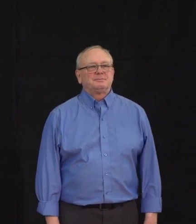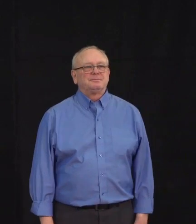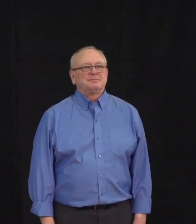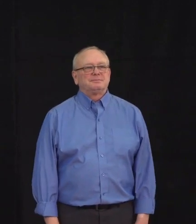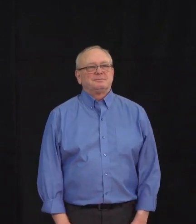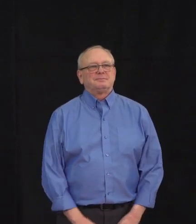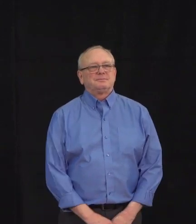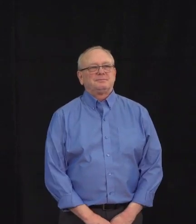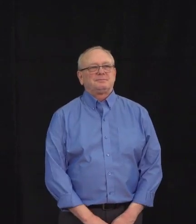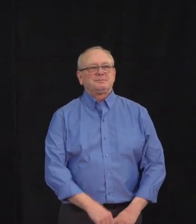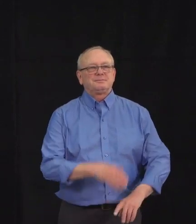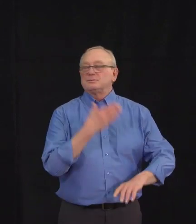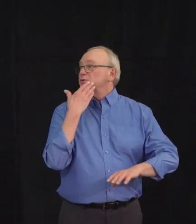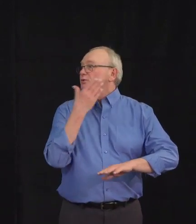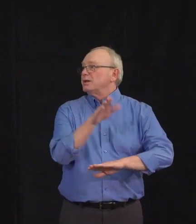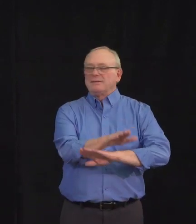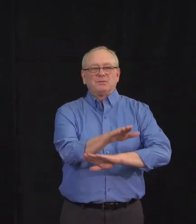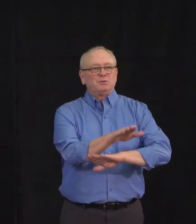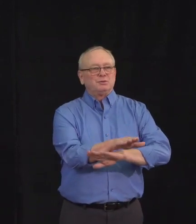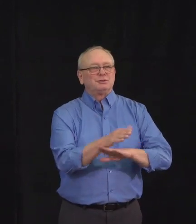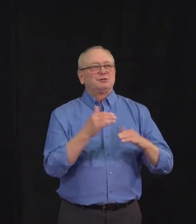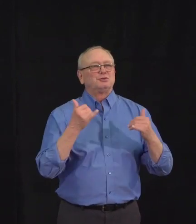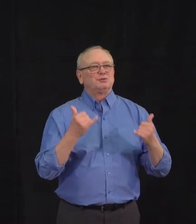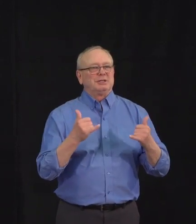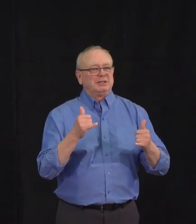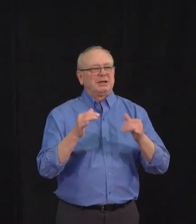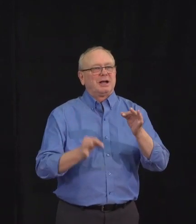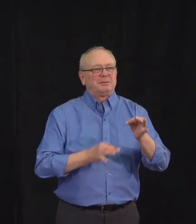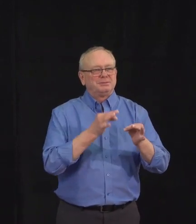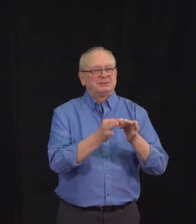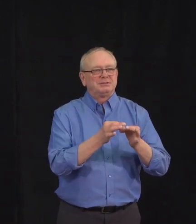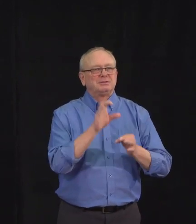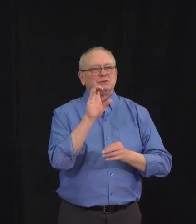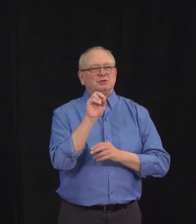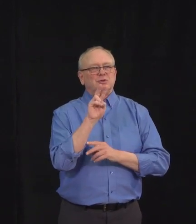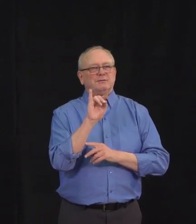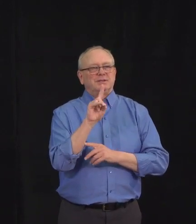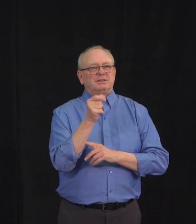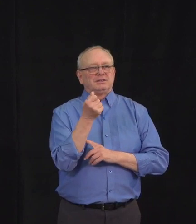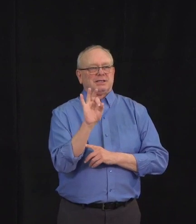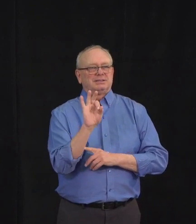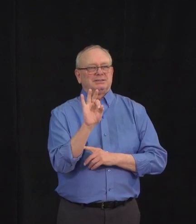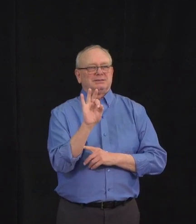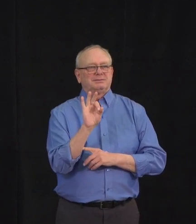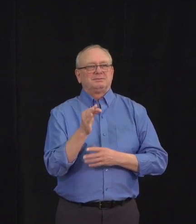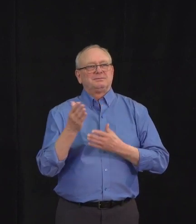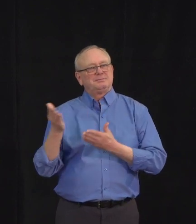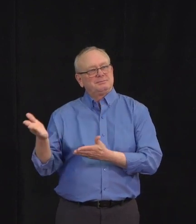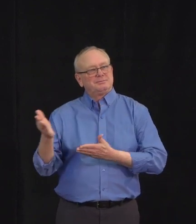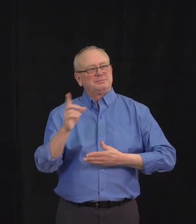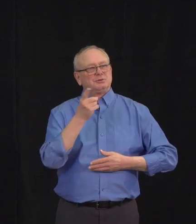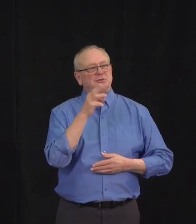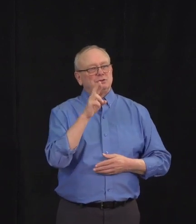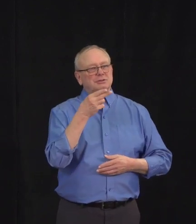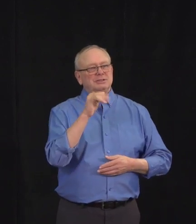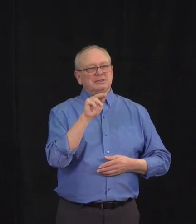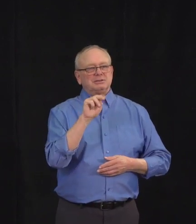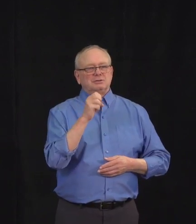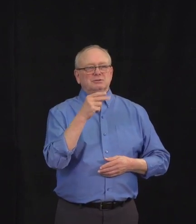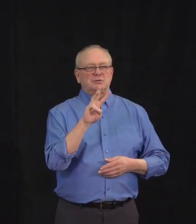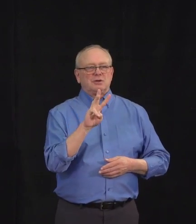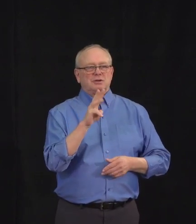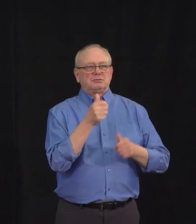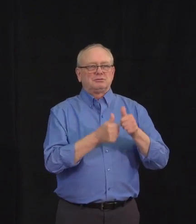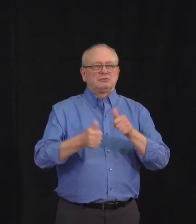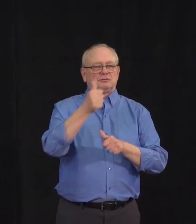Good afternoon, everyone. Welcome to today's update on COVID-19. With us, as always, is Dr. Dina Hinshaw, Chief Medical Officer of Health for Alberta.